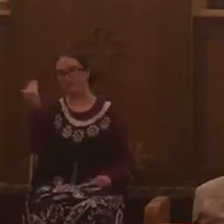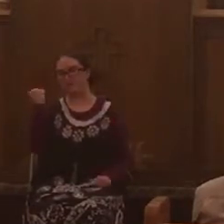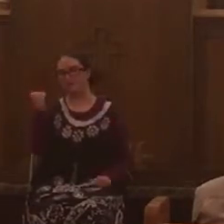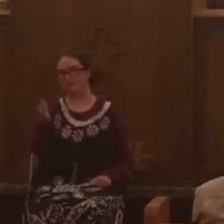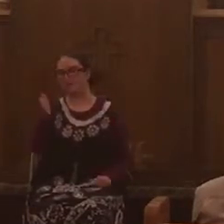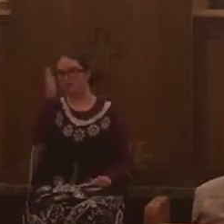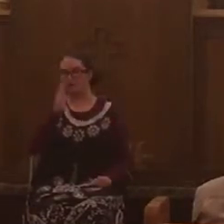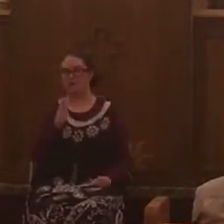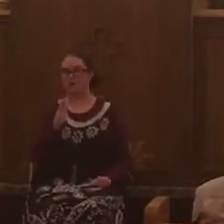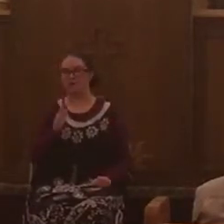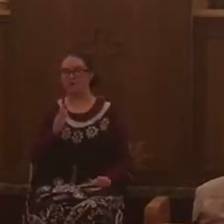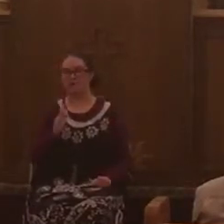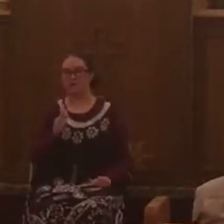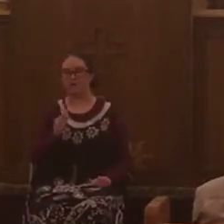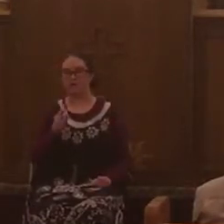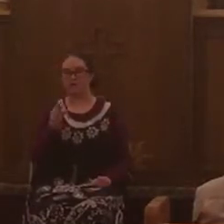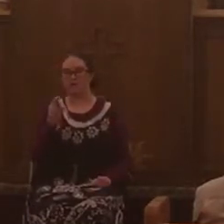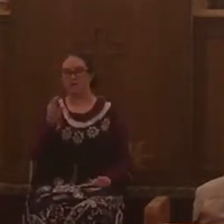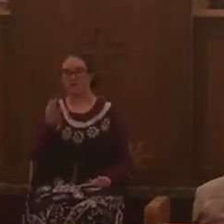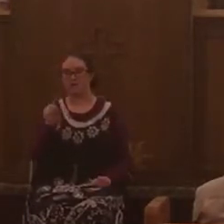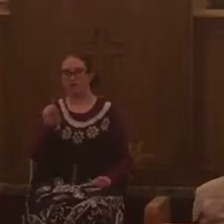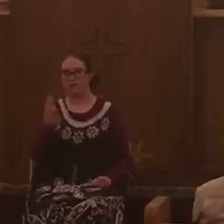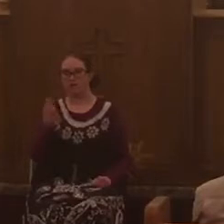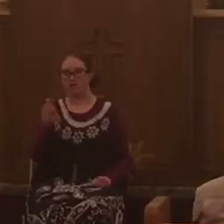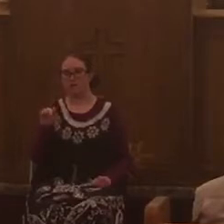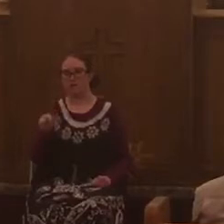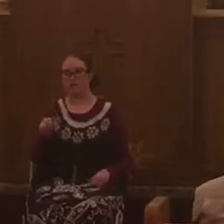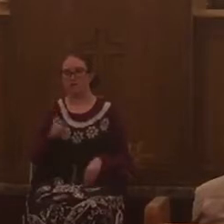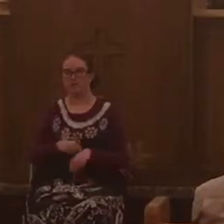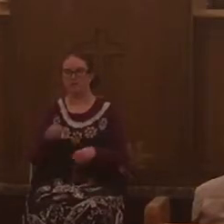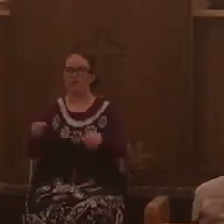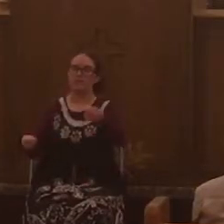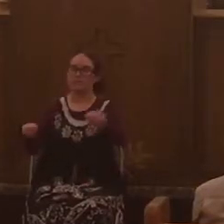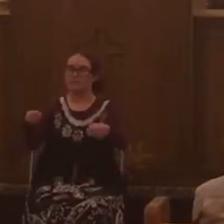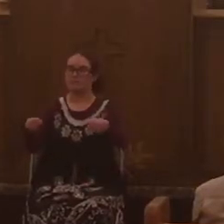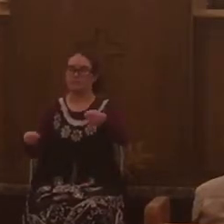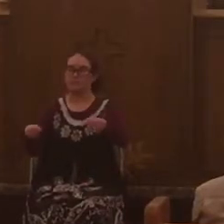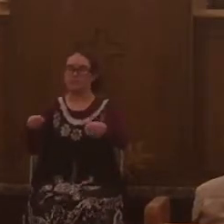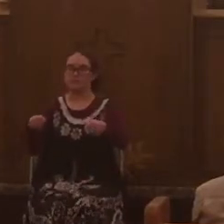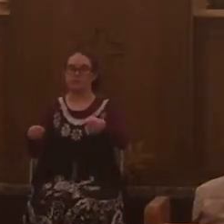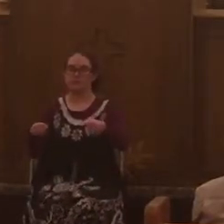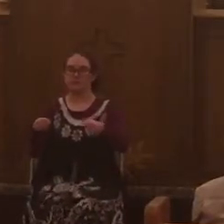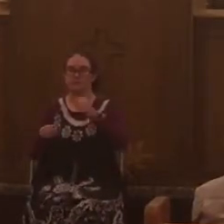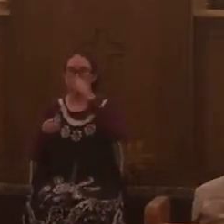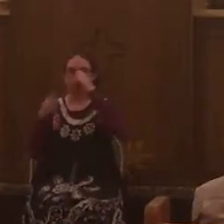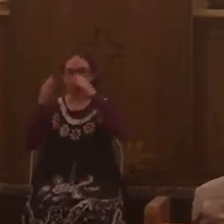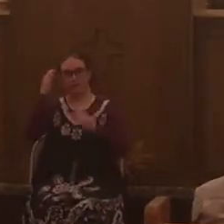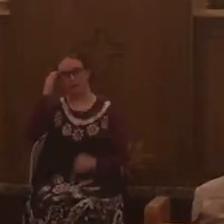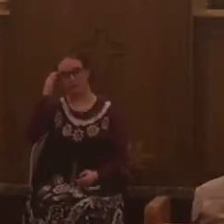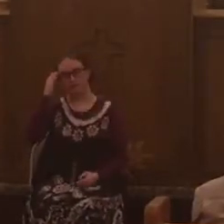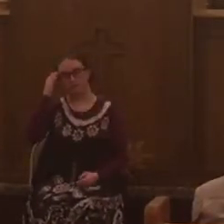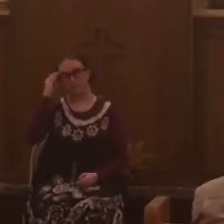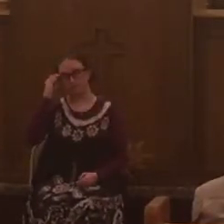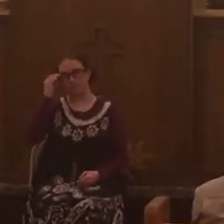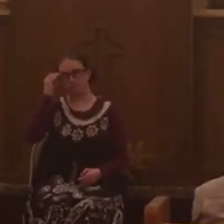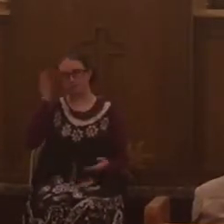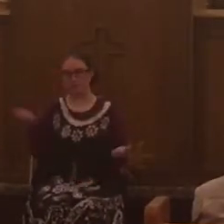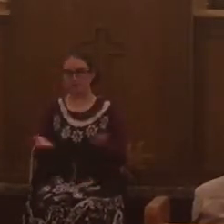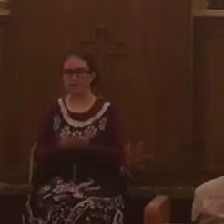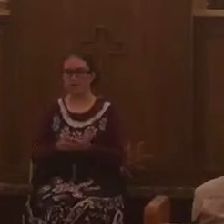Help us, God. We don't have enough to help. So they're just going to go to hell around